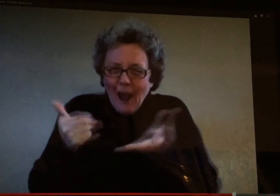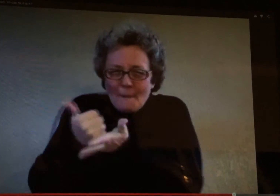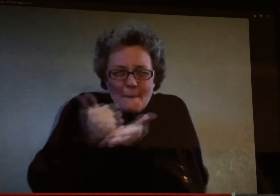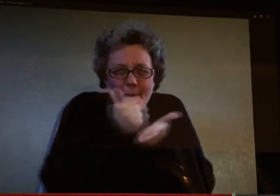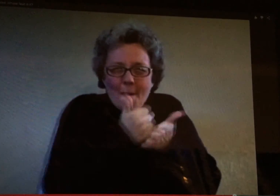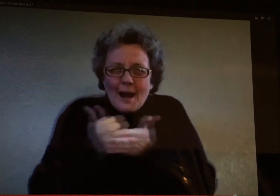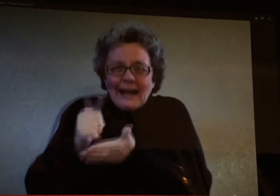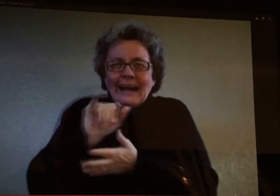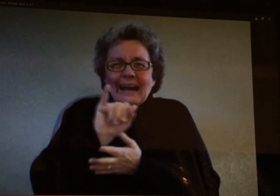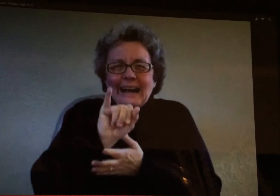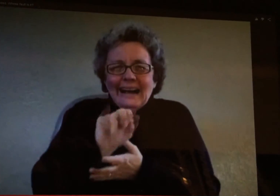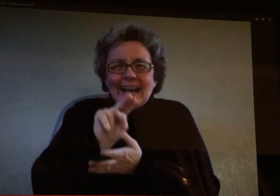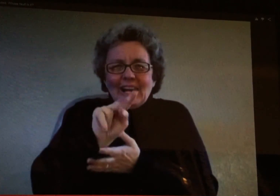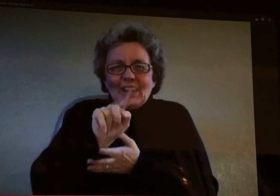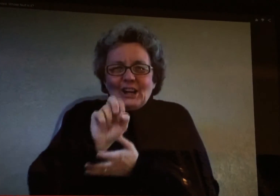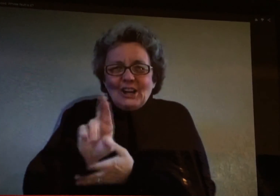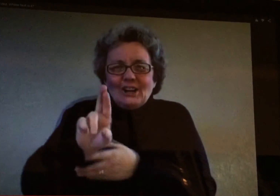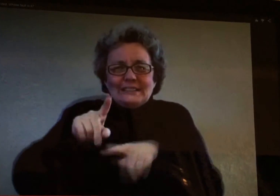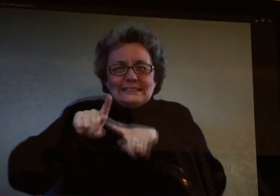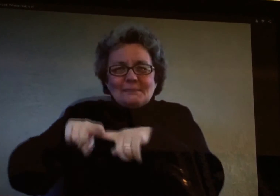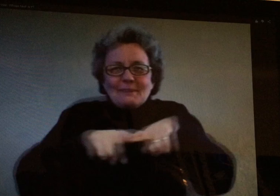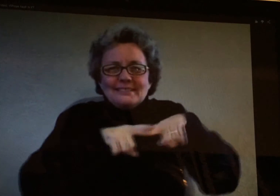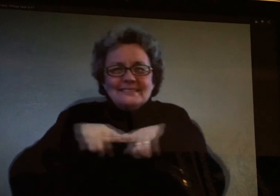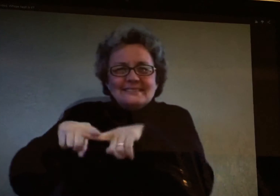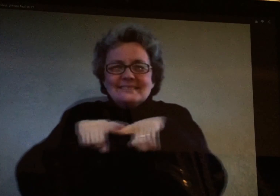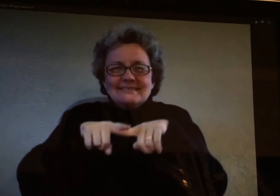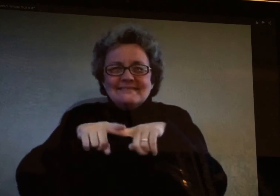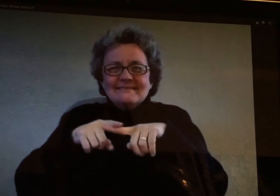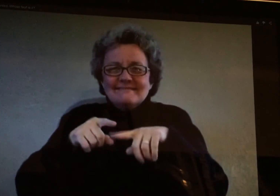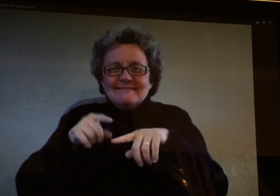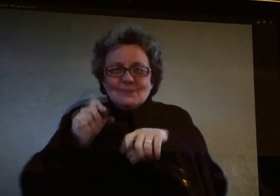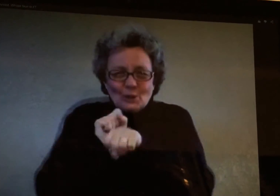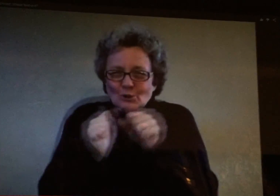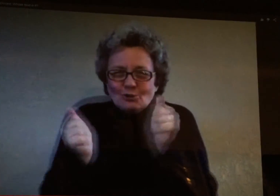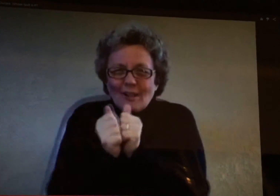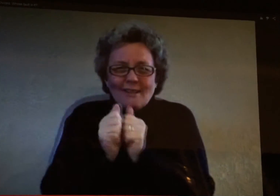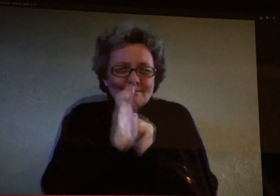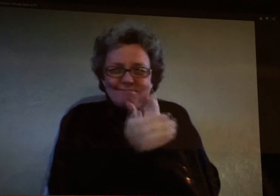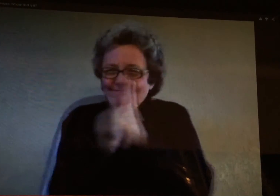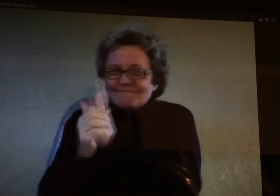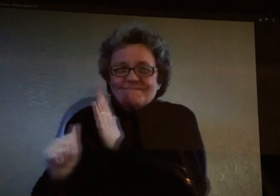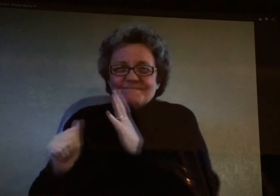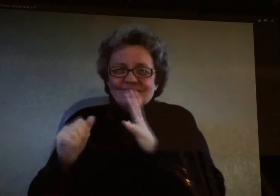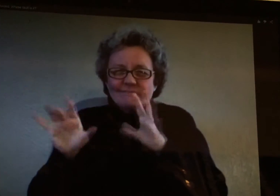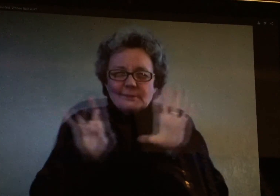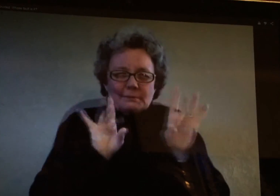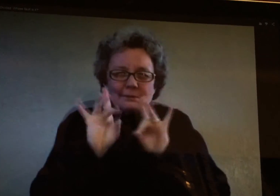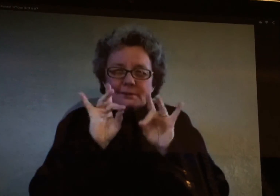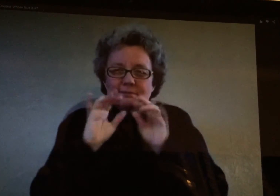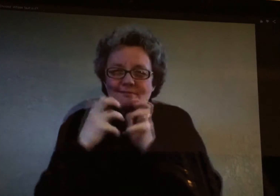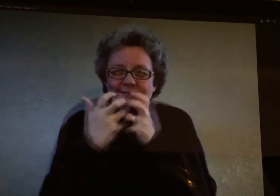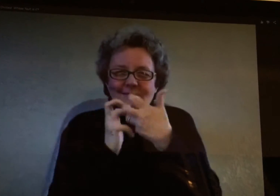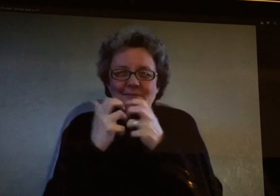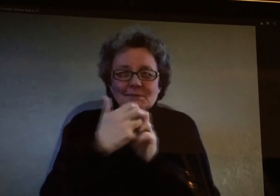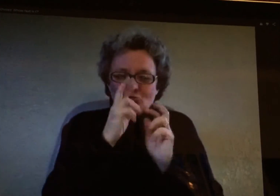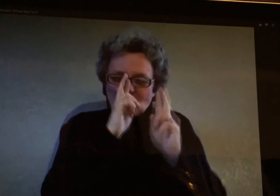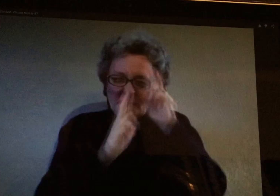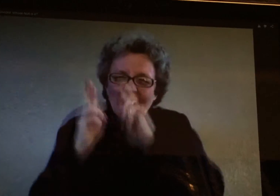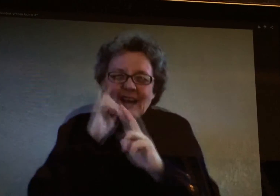skills. We should help each other. That inner dependency. We should learn